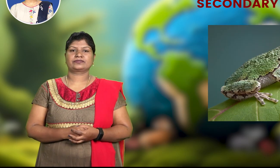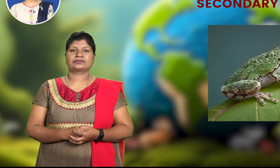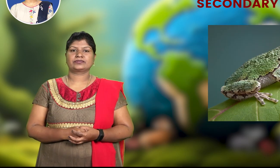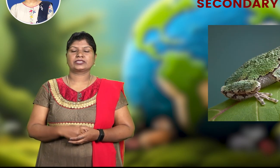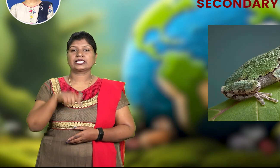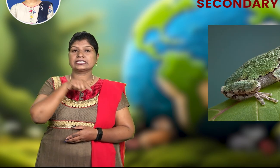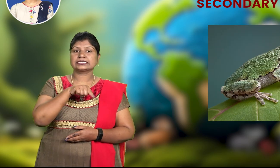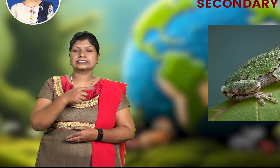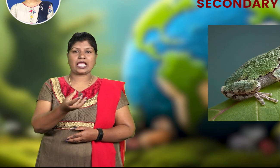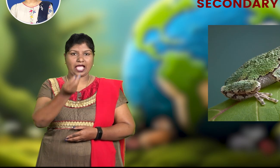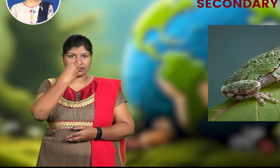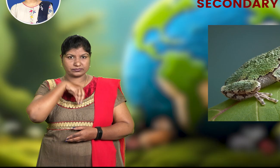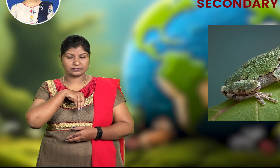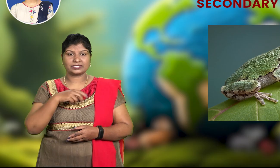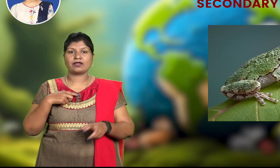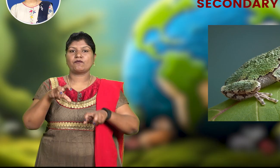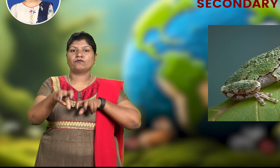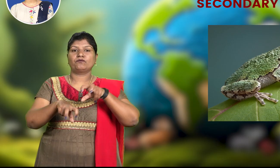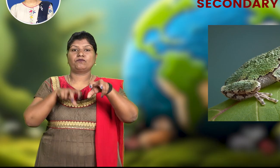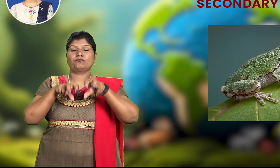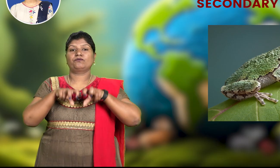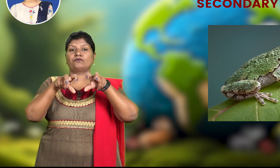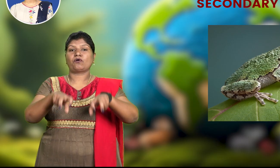may be consumed by frogs.